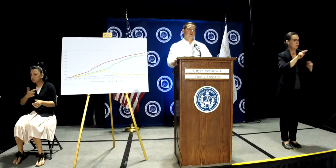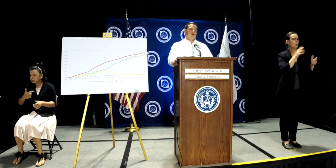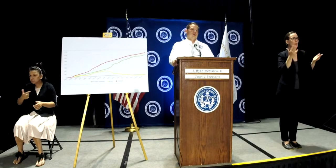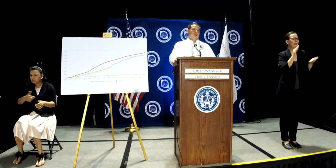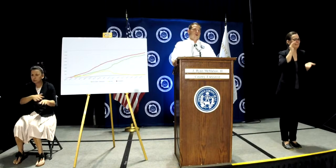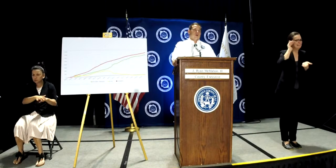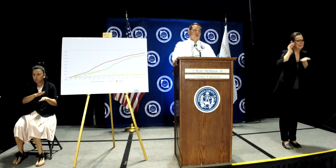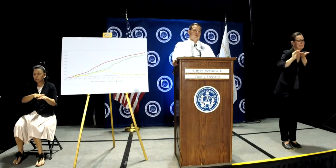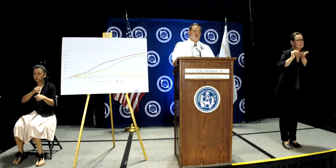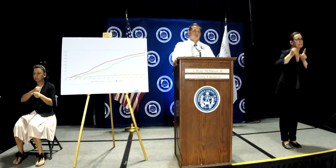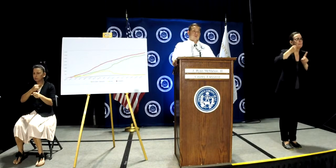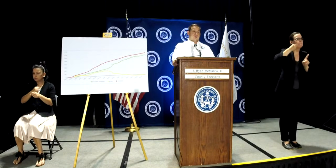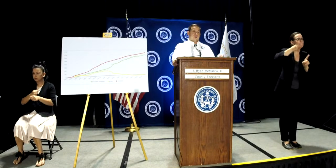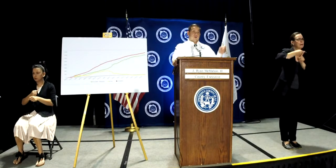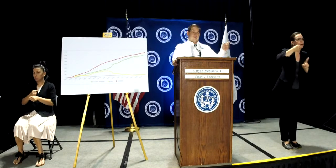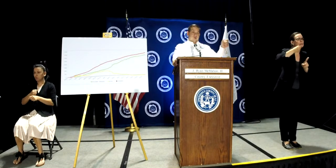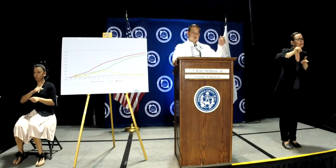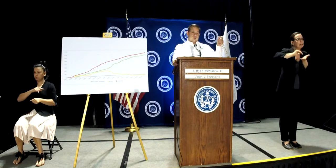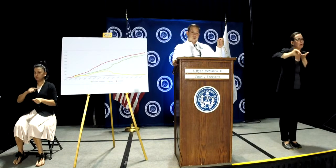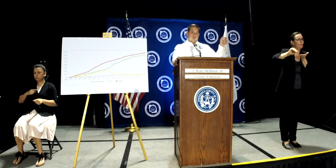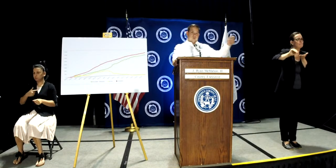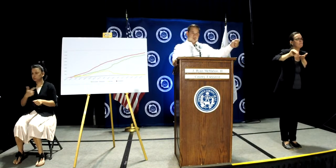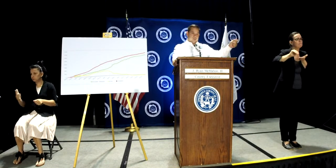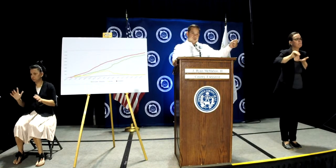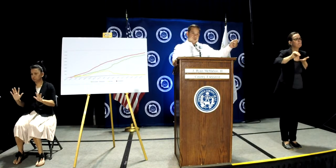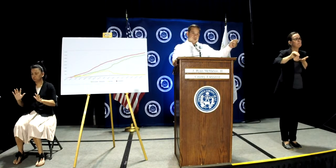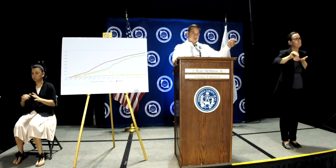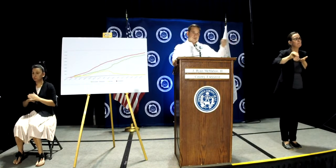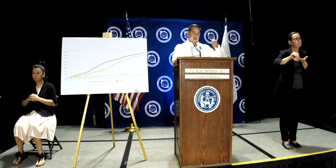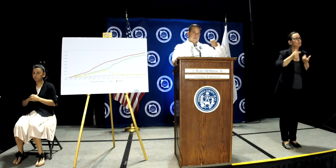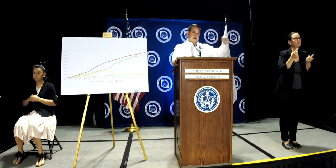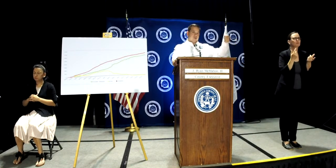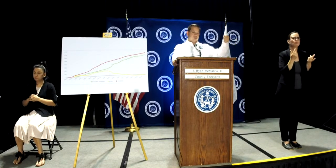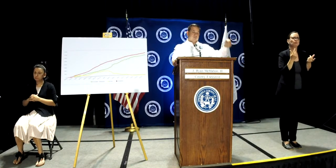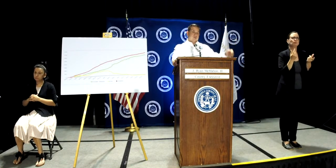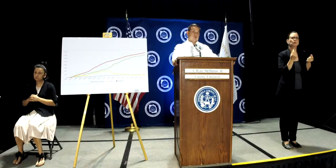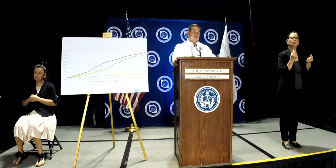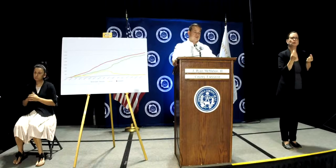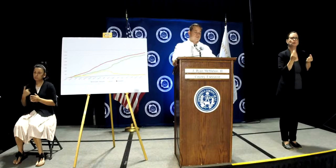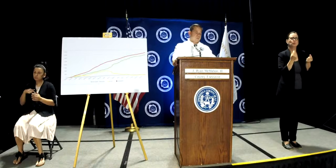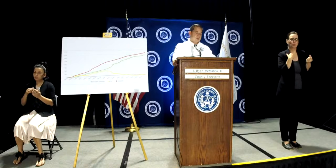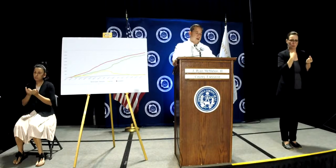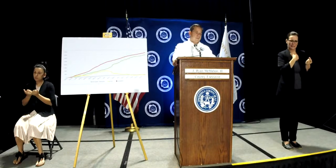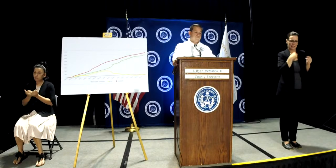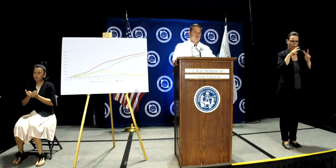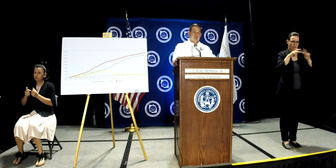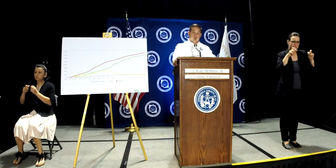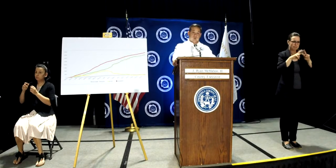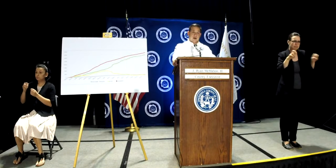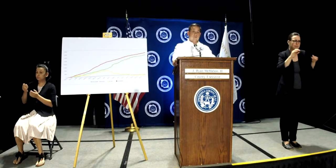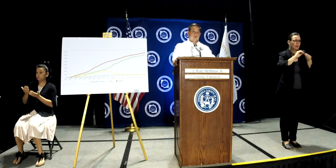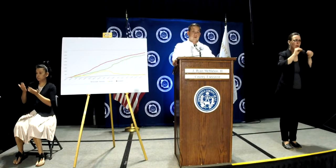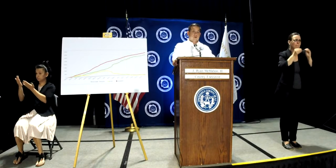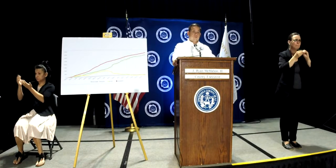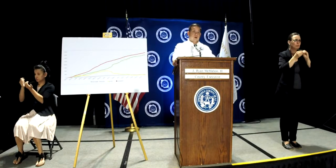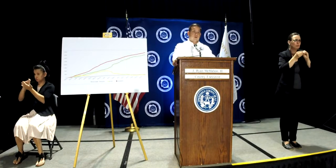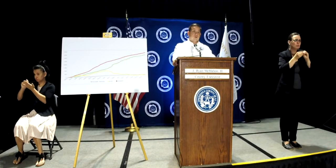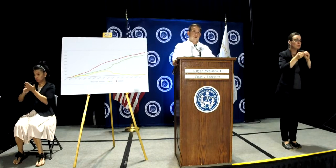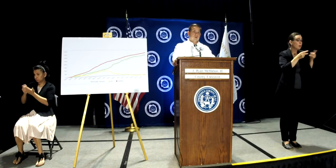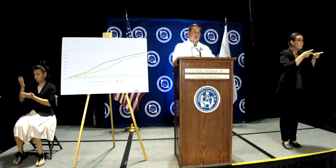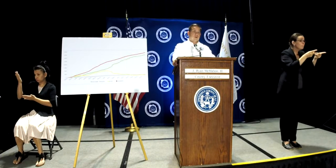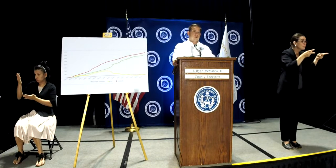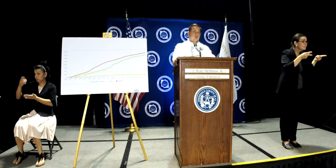situation, you go over with a number and you go over with the positions and they abolish the positions. We could do that,